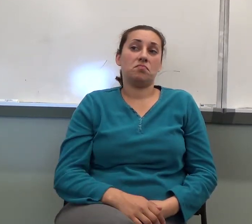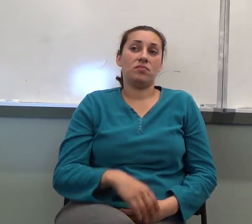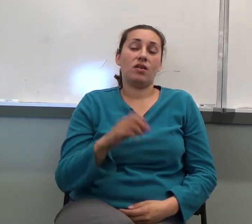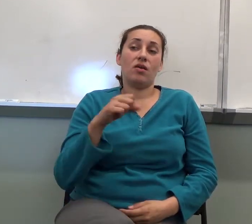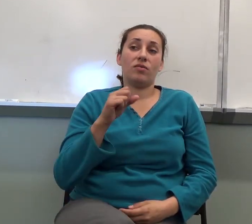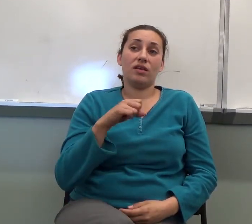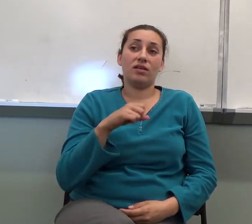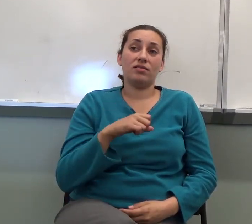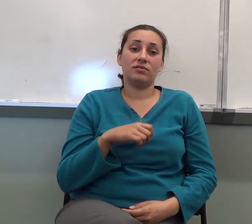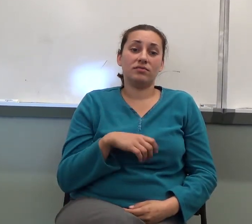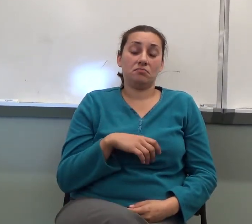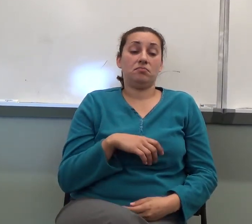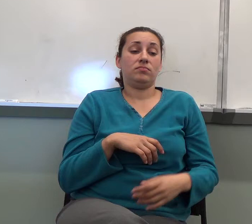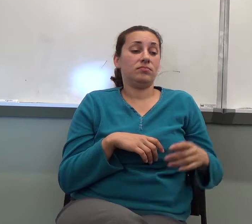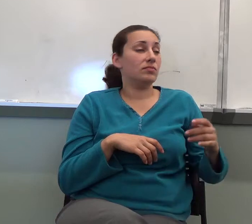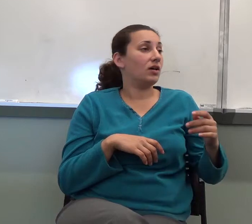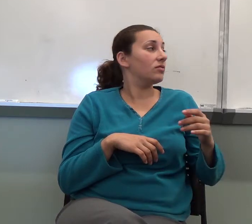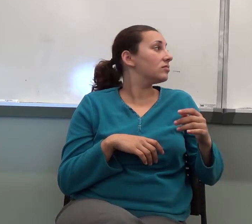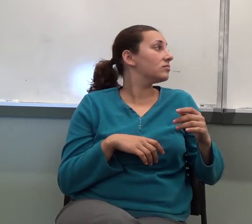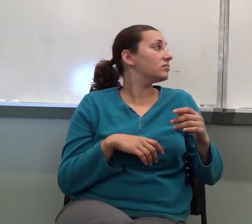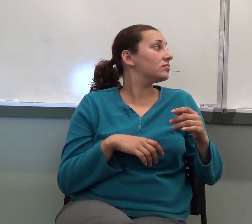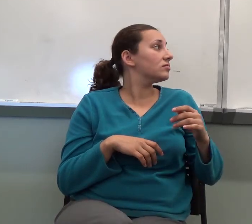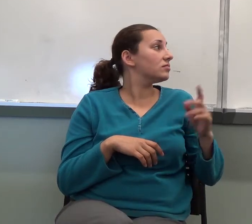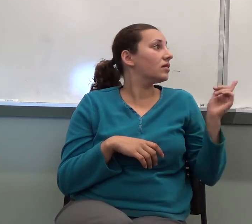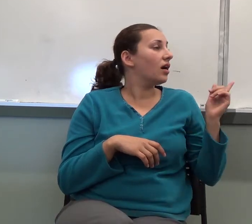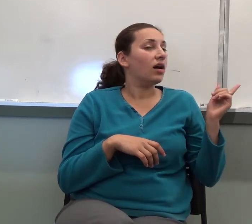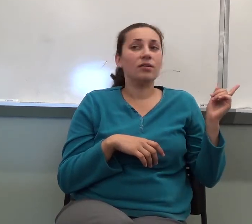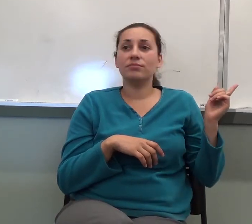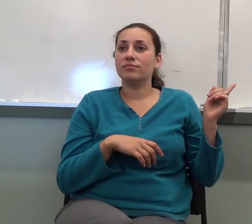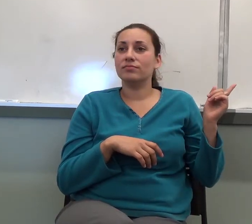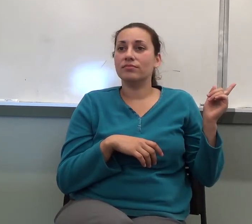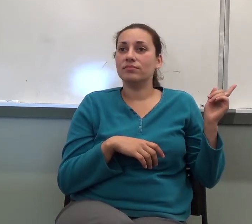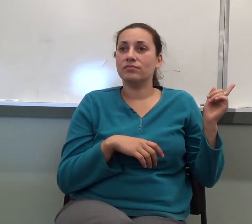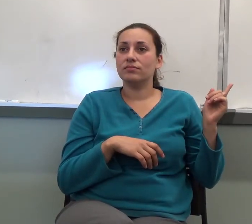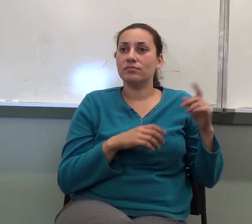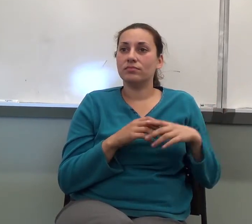fluid ounce is 30 milliliters. So we take our 45 milliliters,